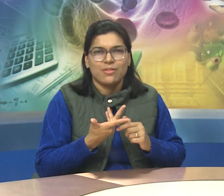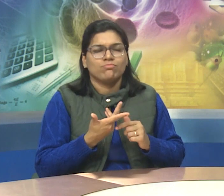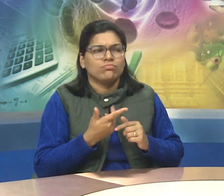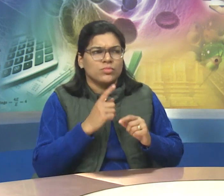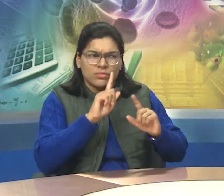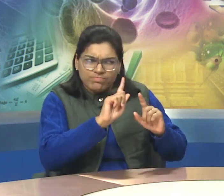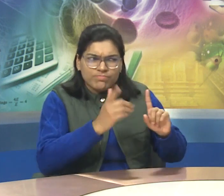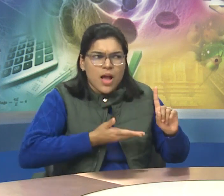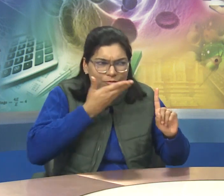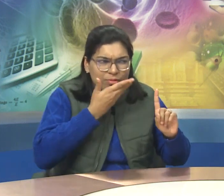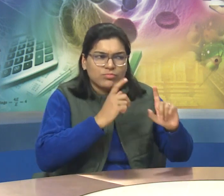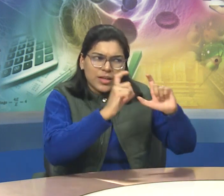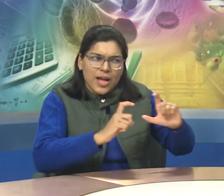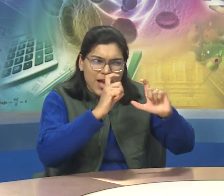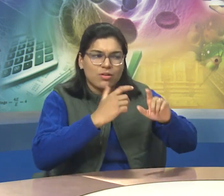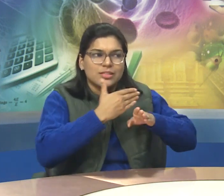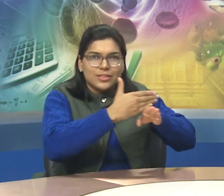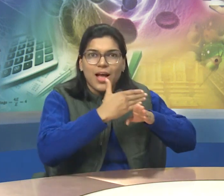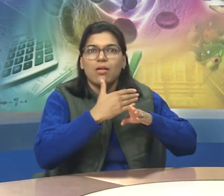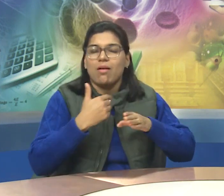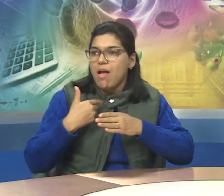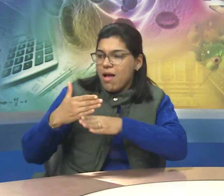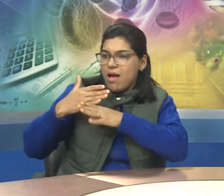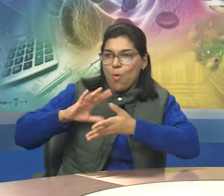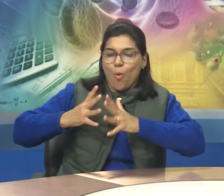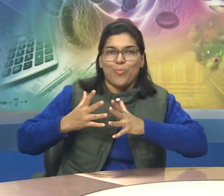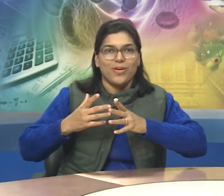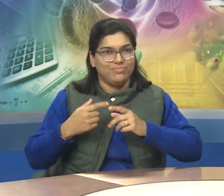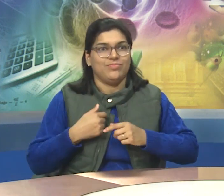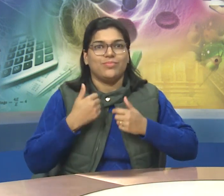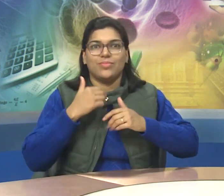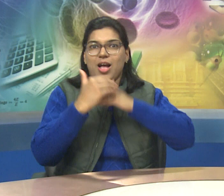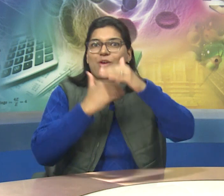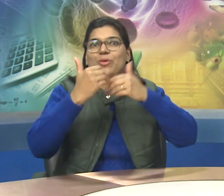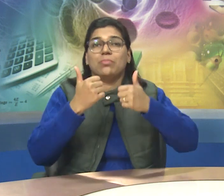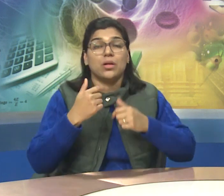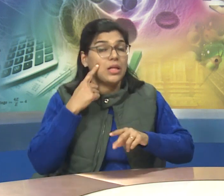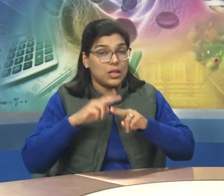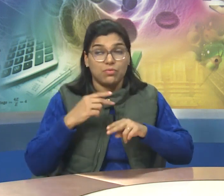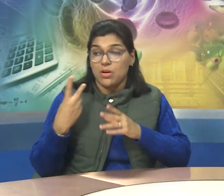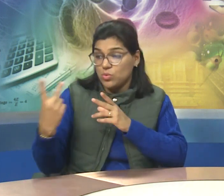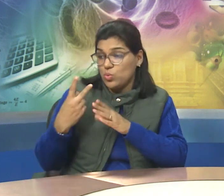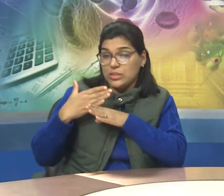is